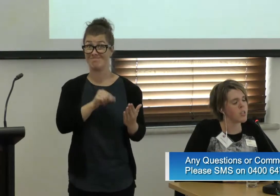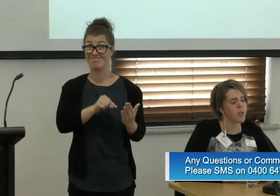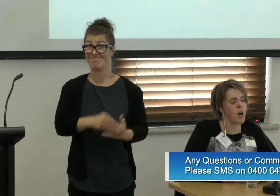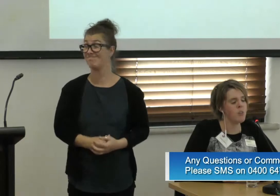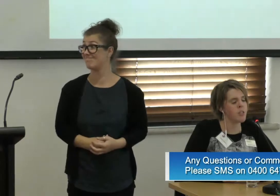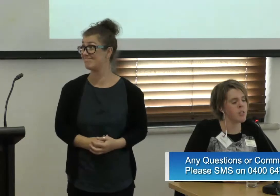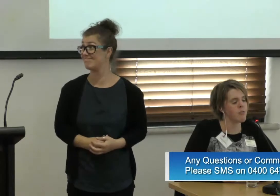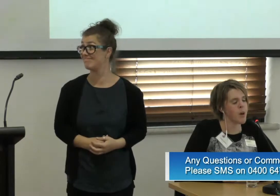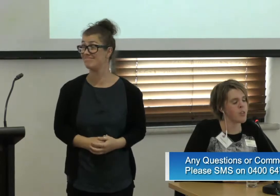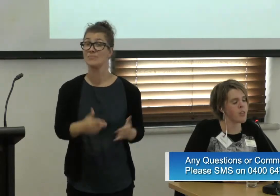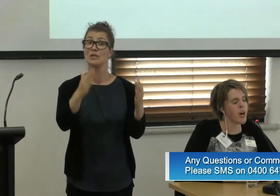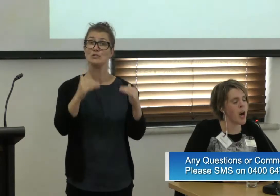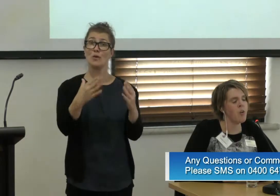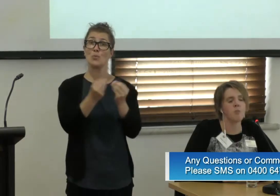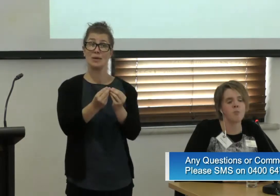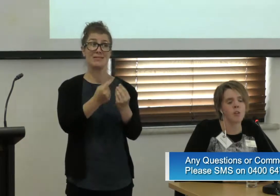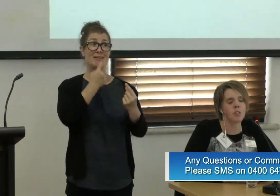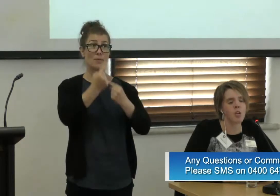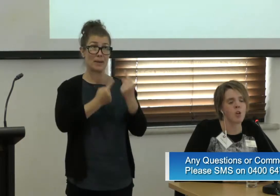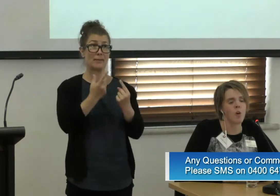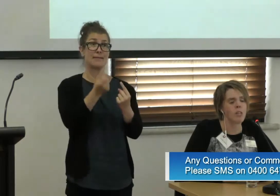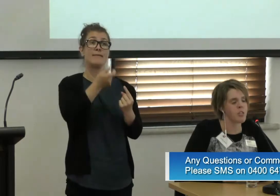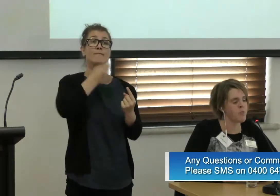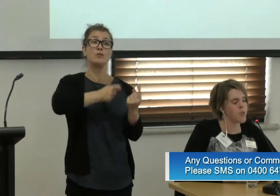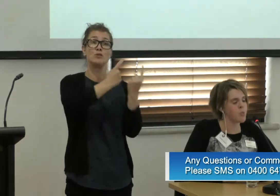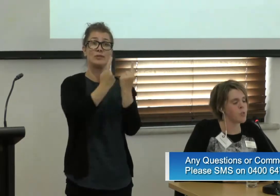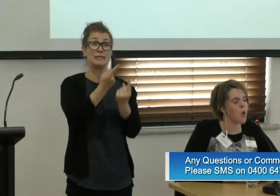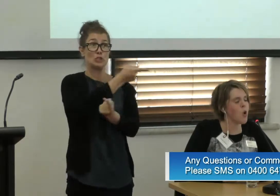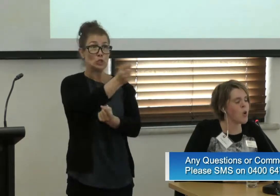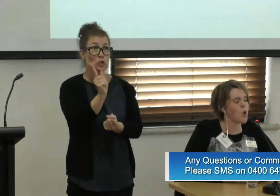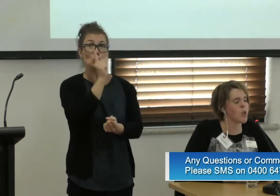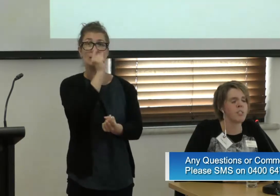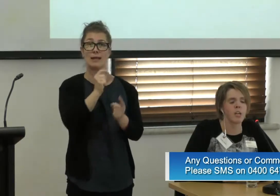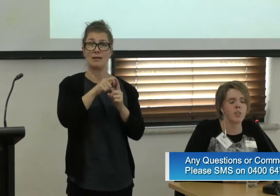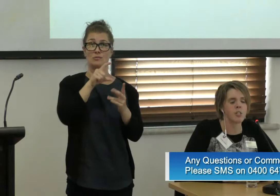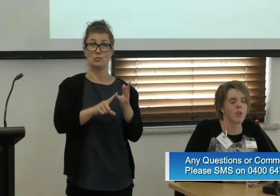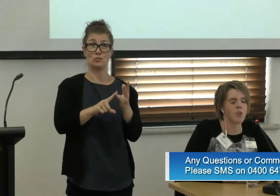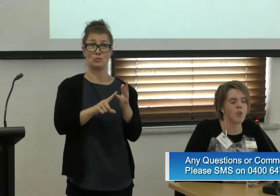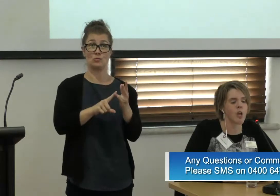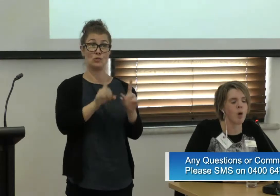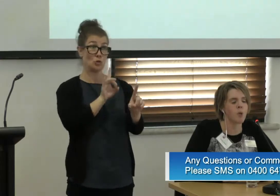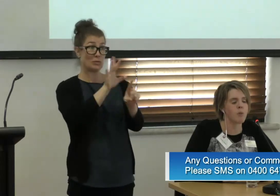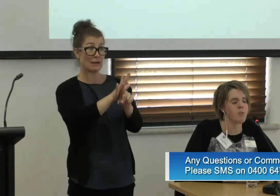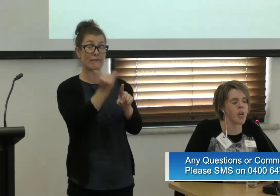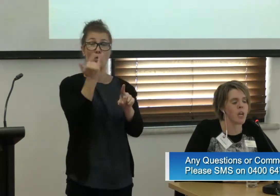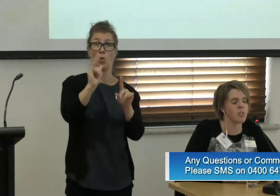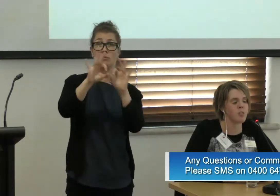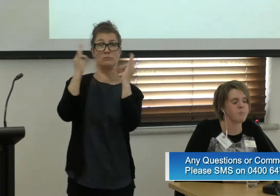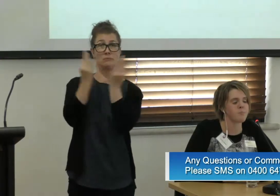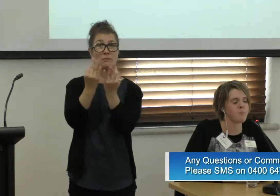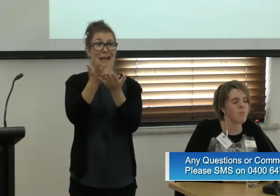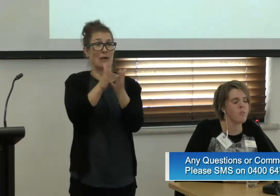Okay, so in light of this information, there are a few things that you as individuals or your organisations can do to help lobby for